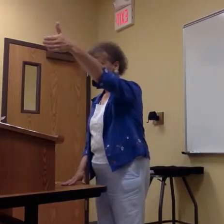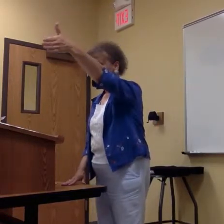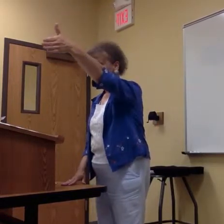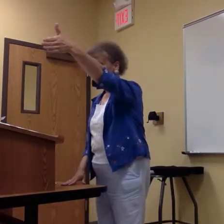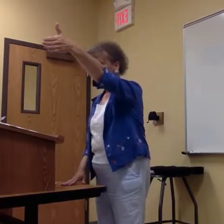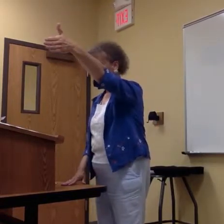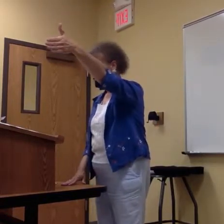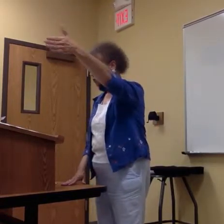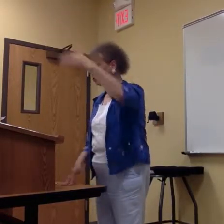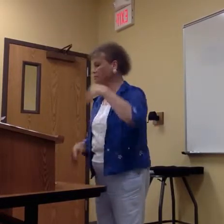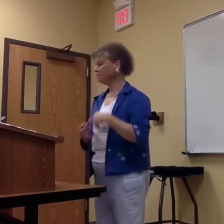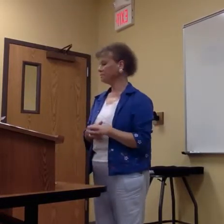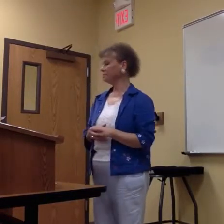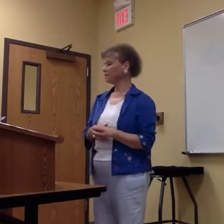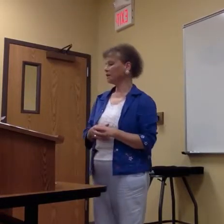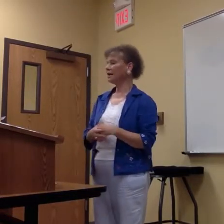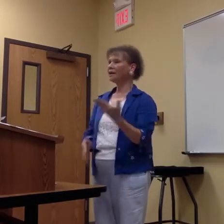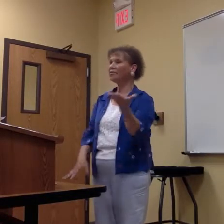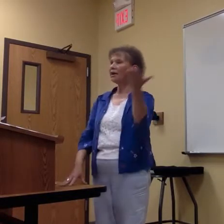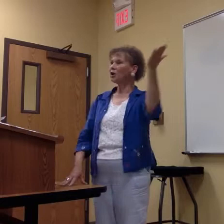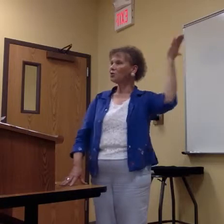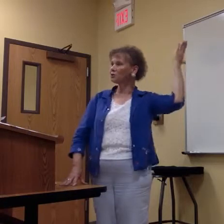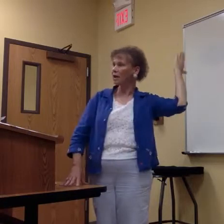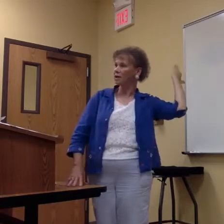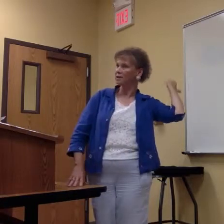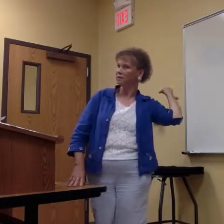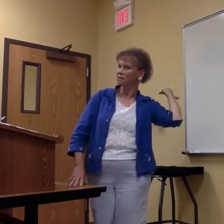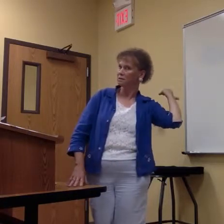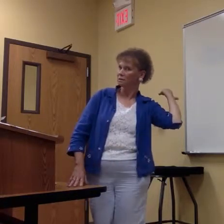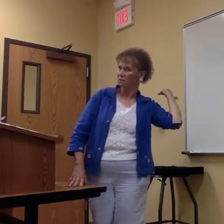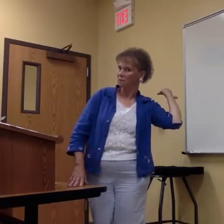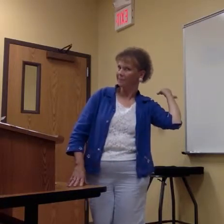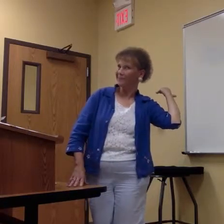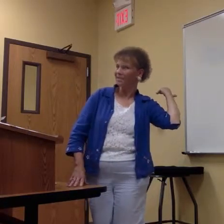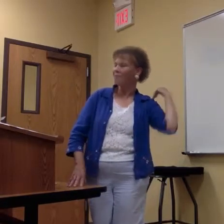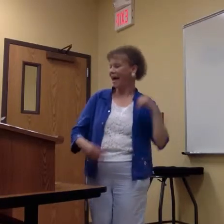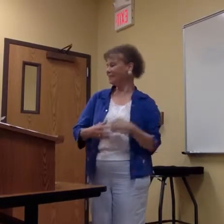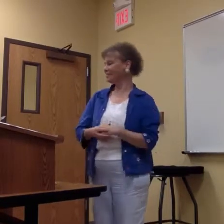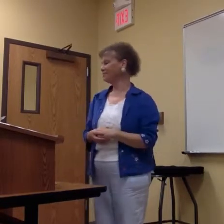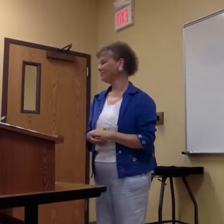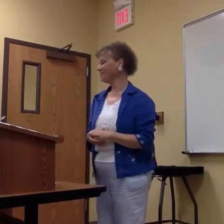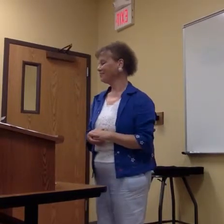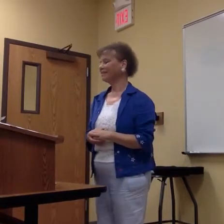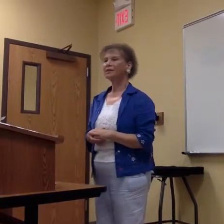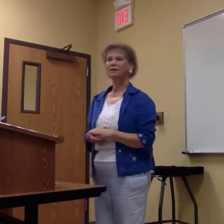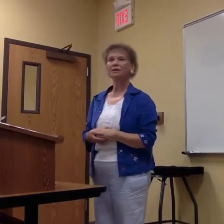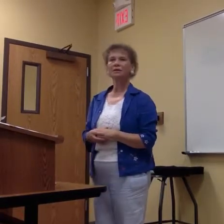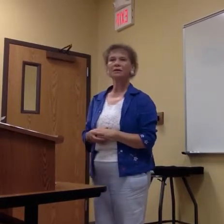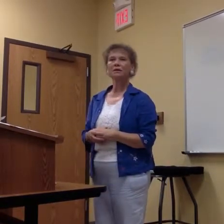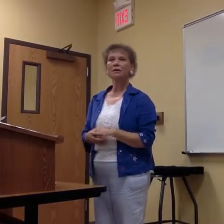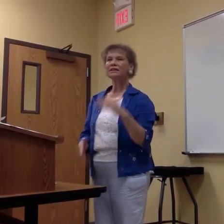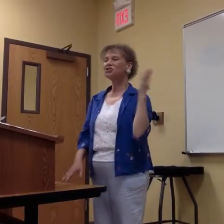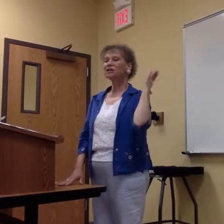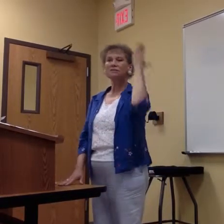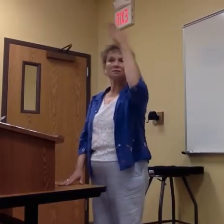All right. If I go this way, it is into the past. Is it from your shoulder? It's just into the future. Into the